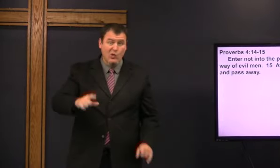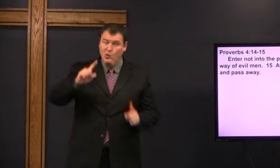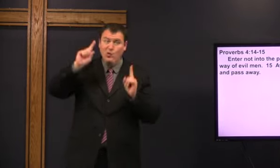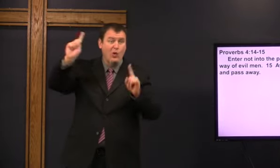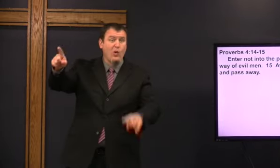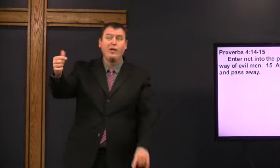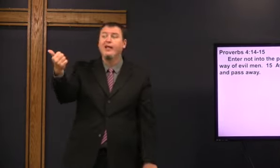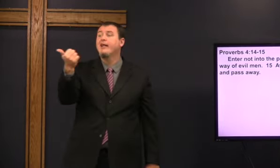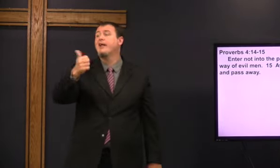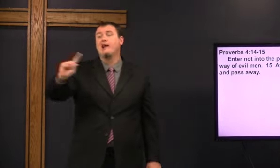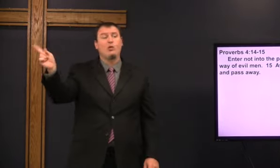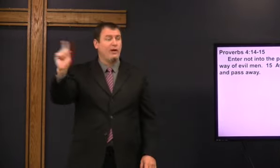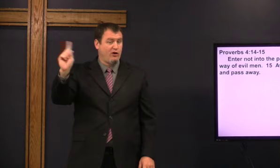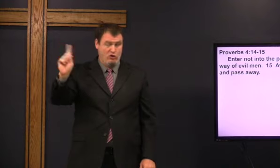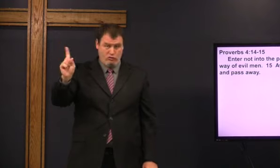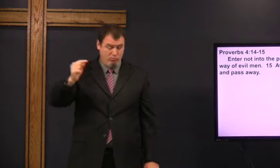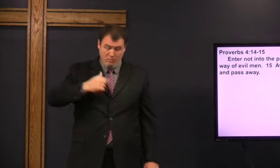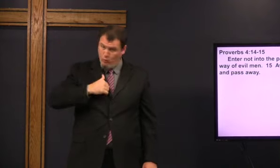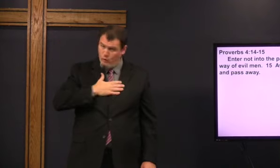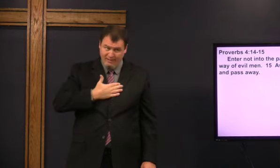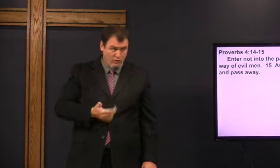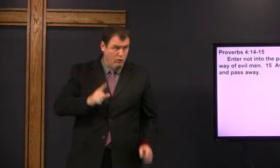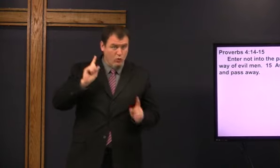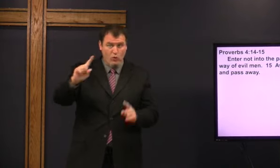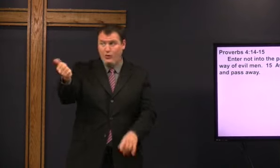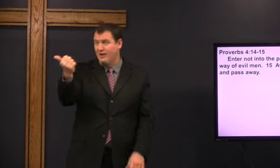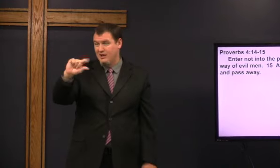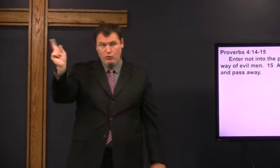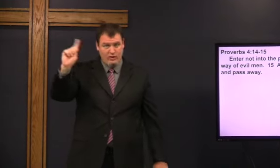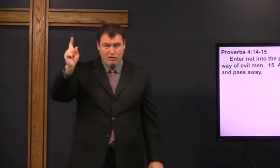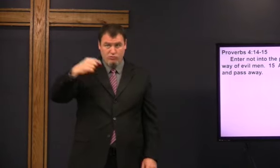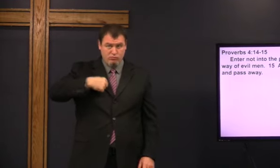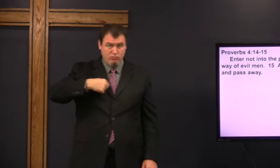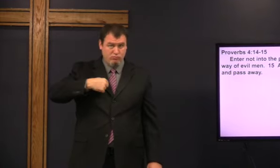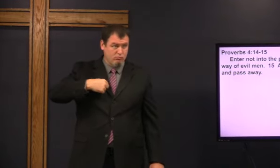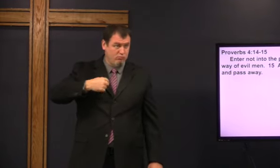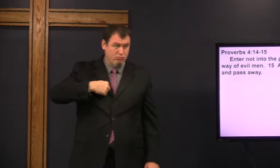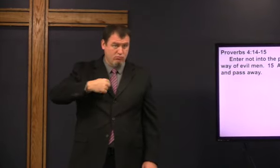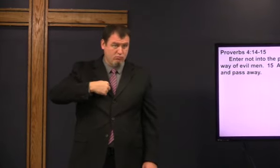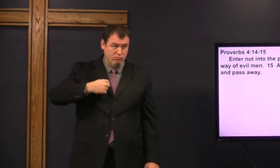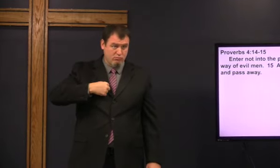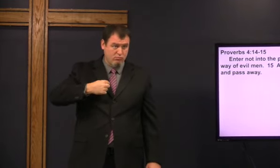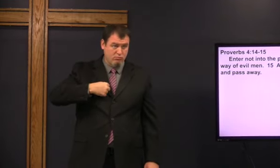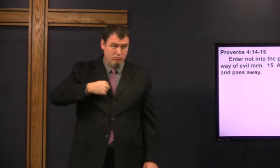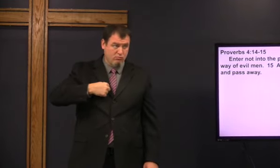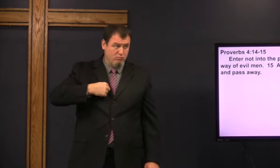And I admit, I'm willing to go anywhere. I'm willing to go anywhere.